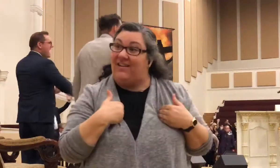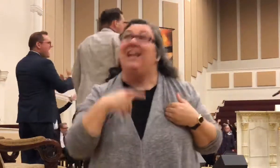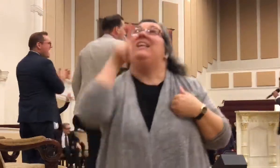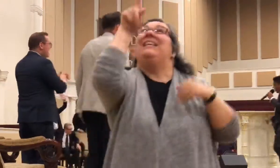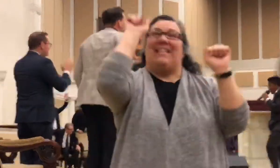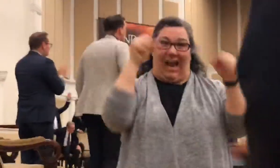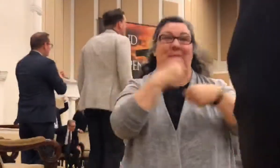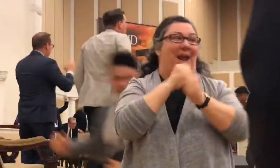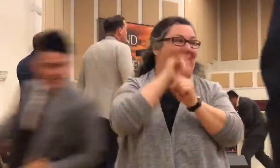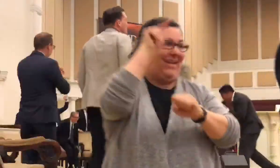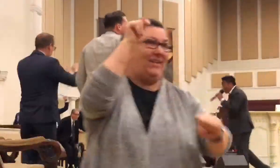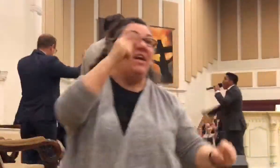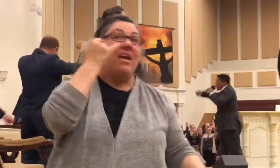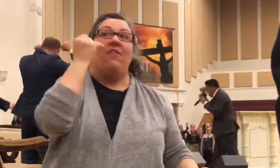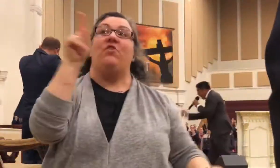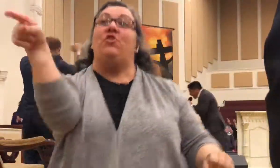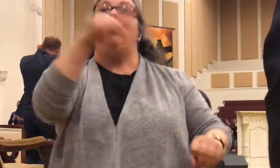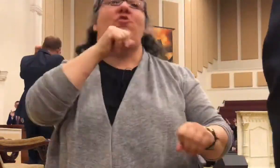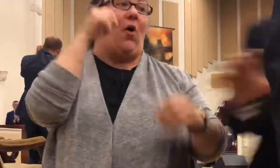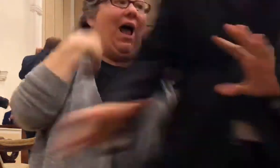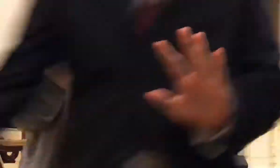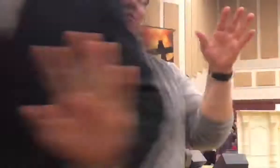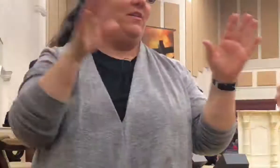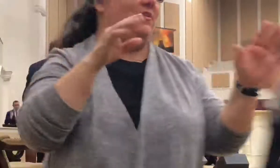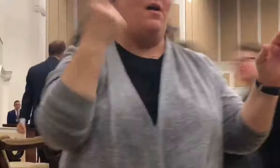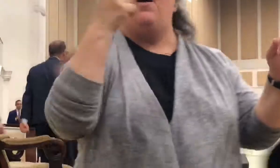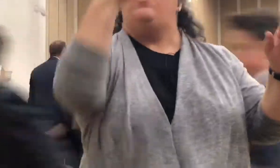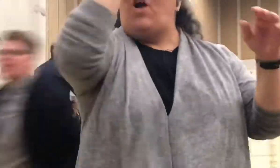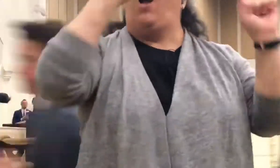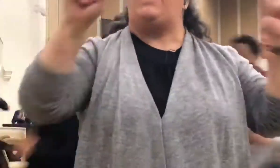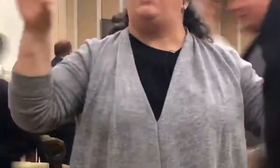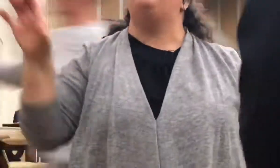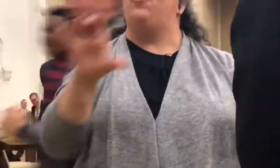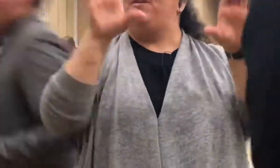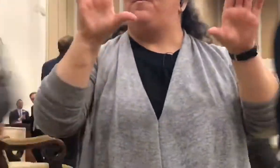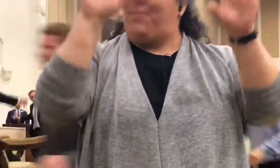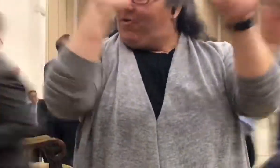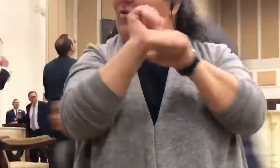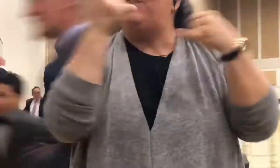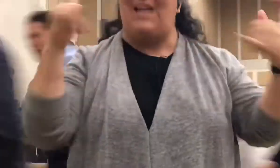it. If you don't got it, God can do it. Eight in a row.